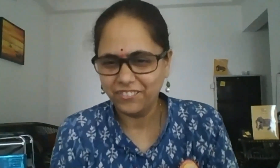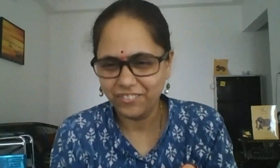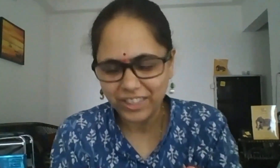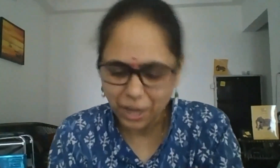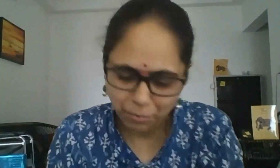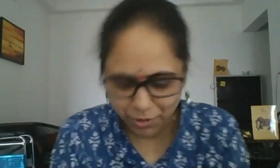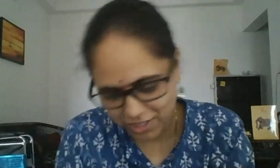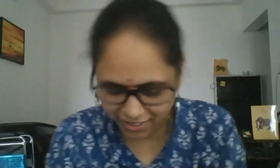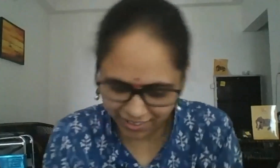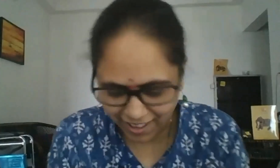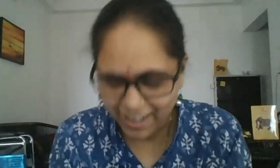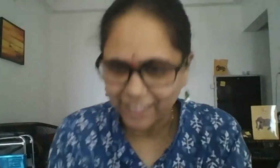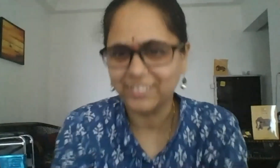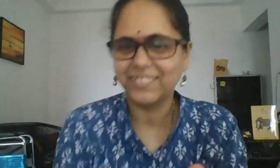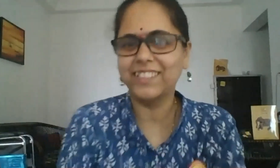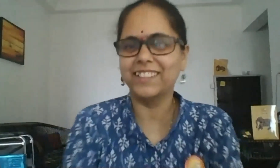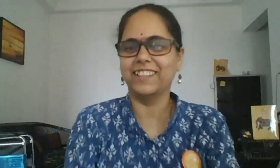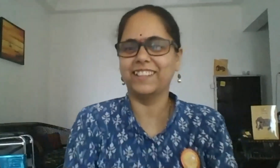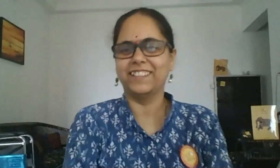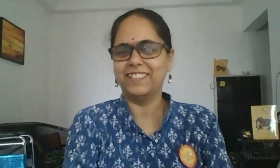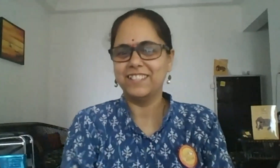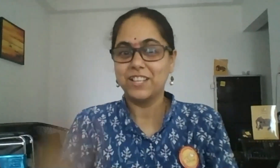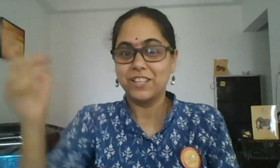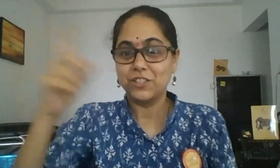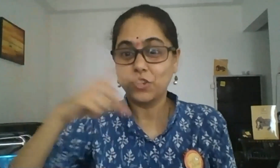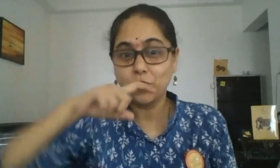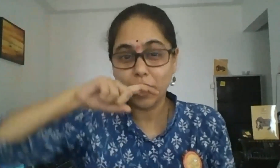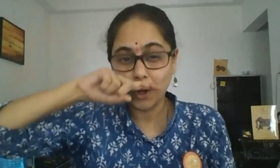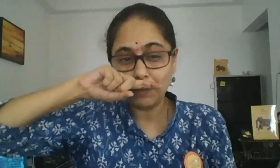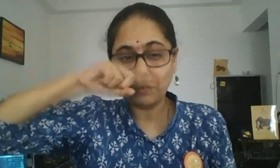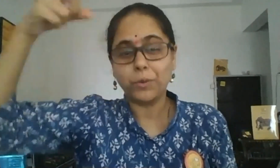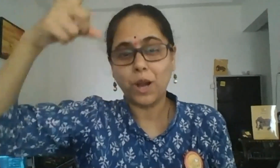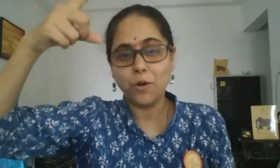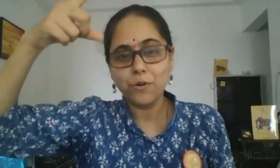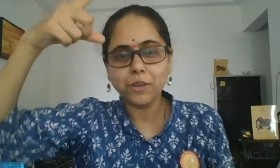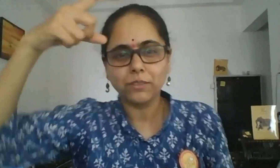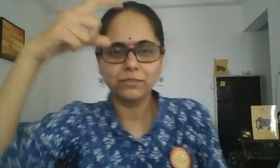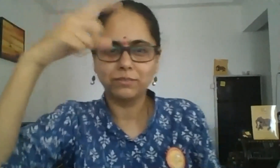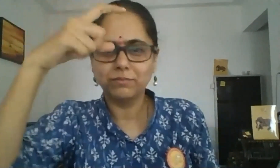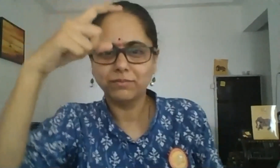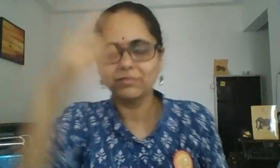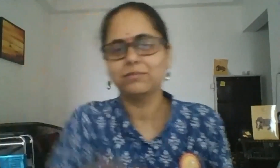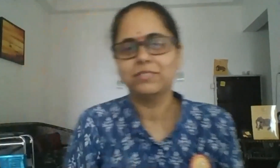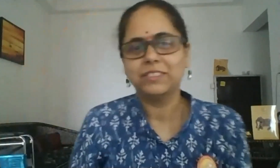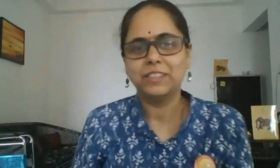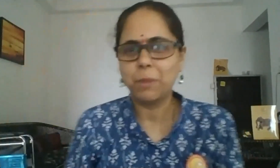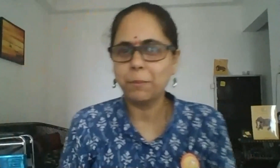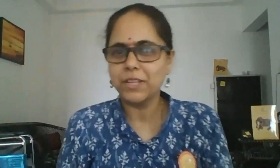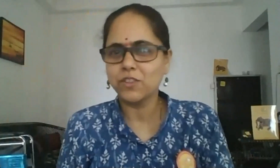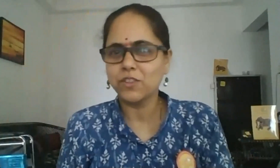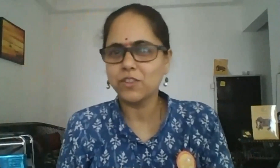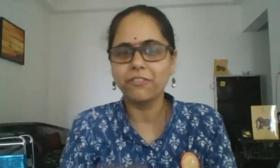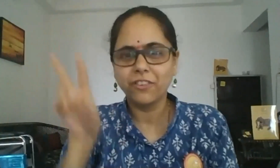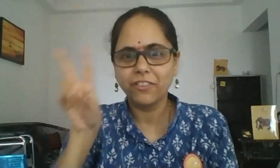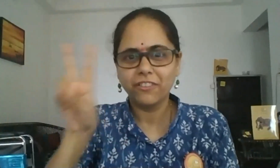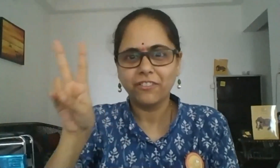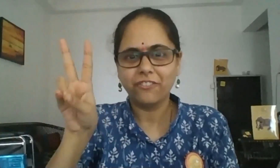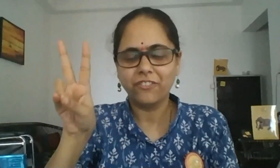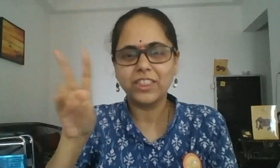Vidya Poshak, correct. So you are all proud members of